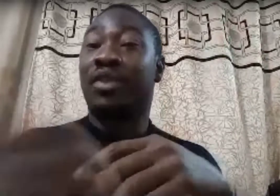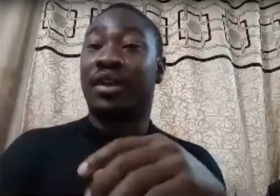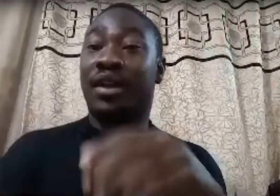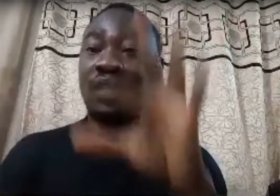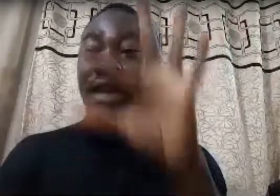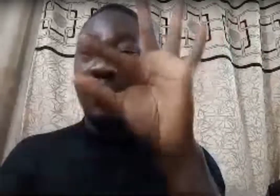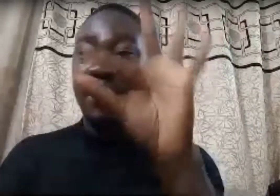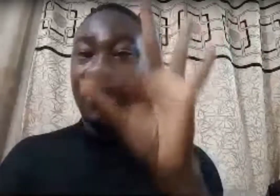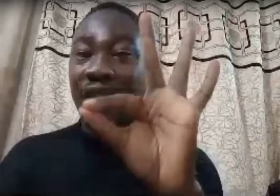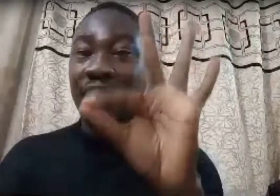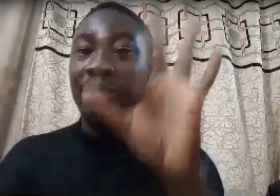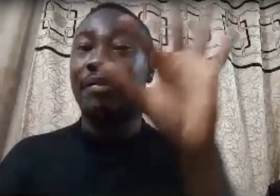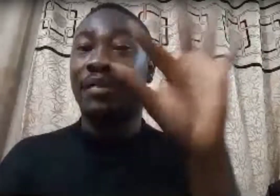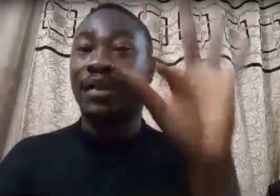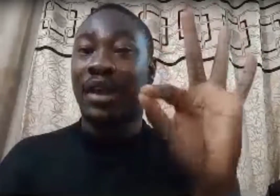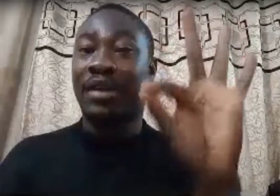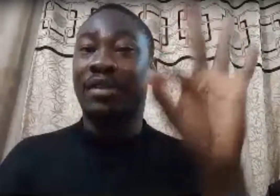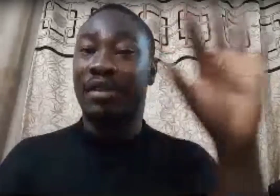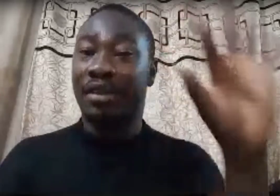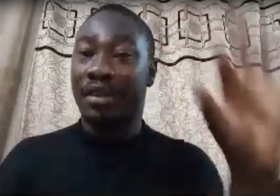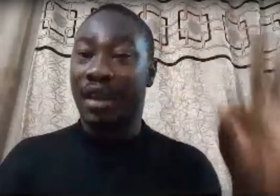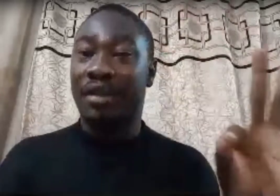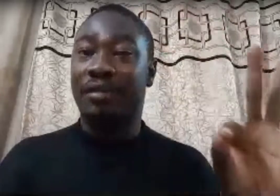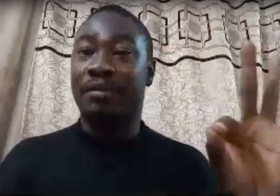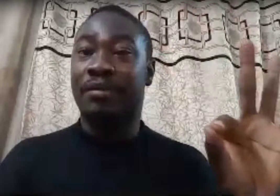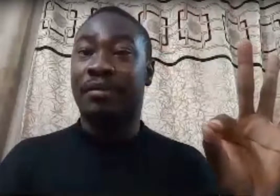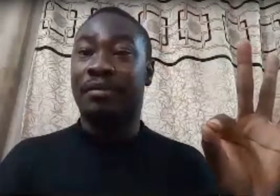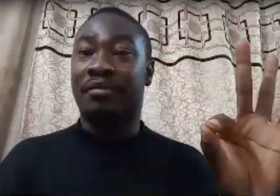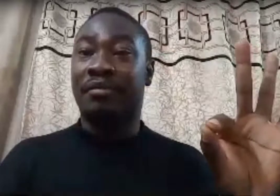999. So let's go over it again without speaking.